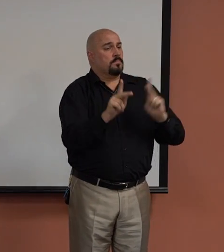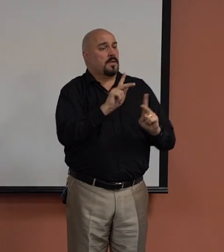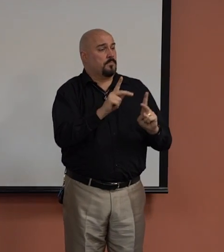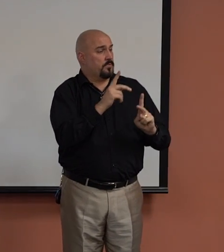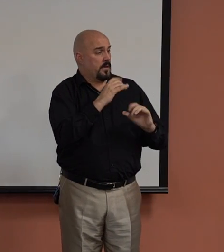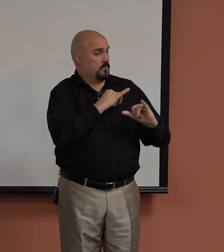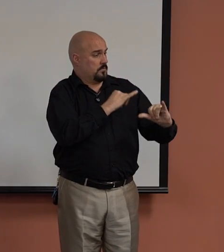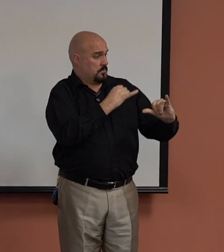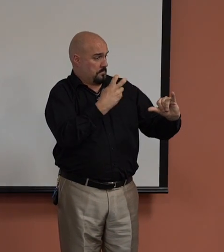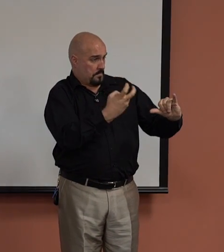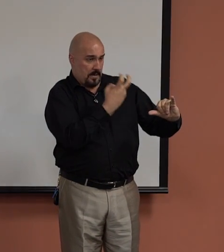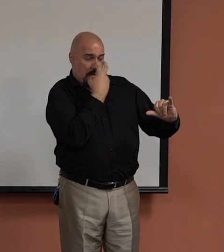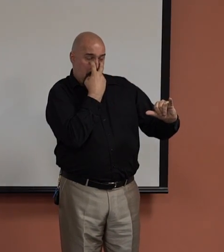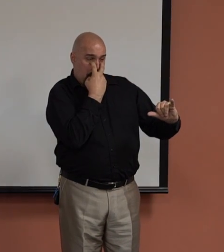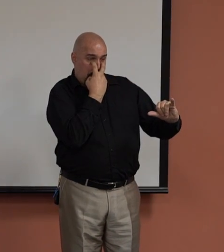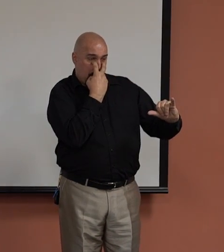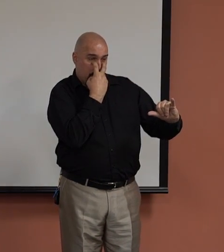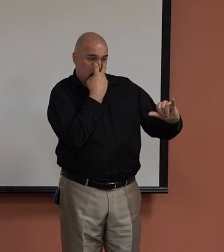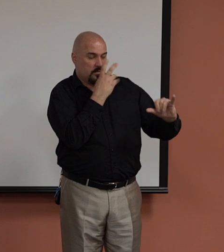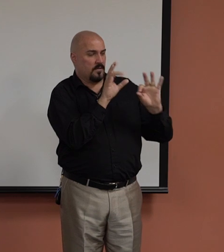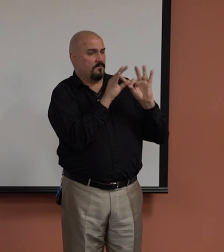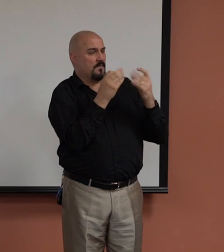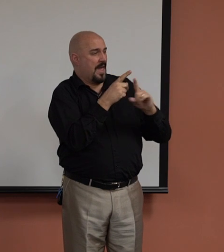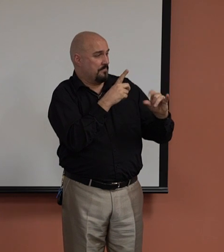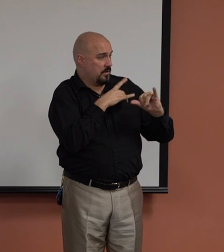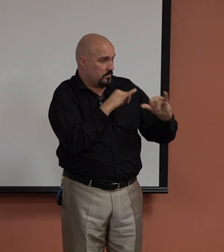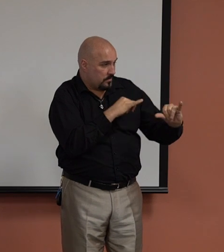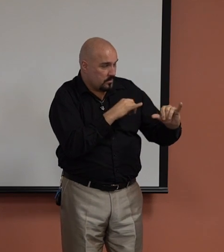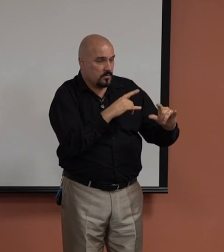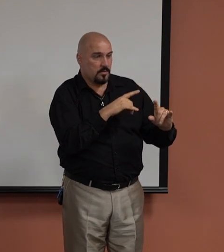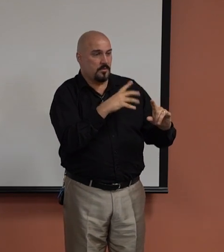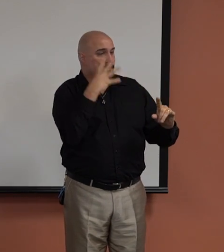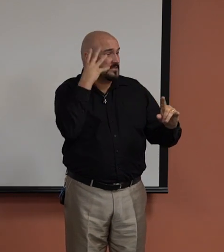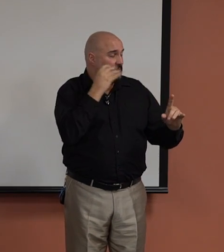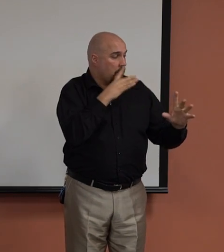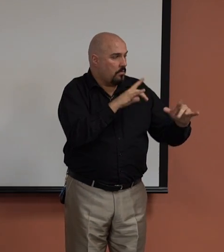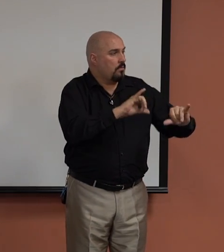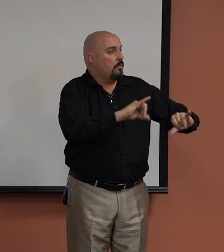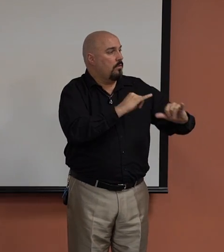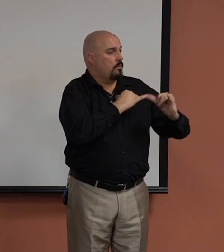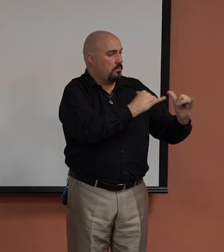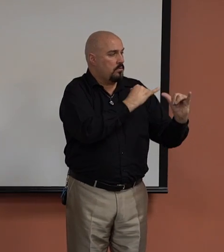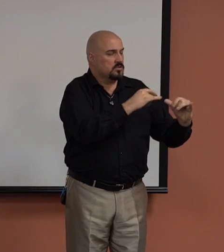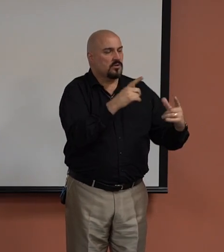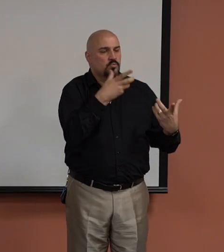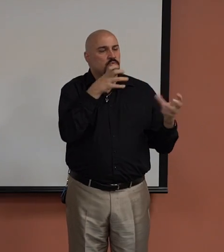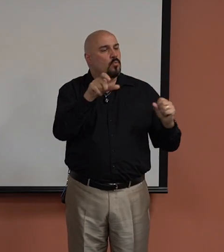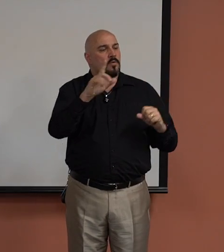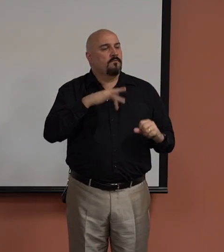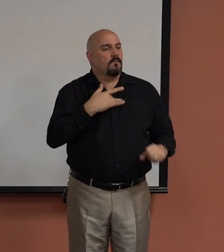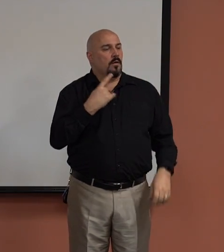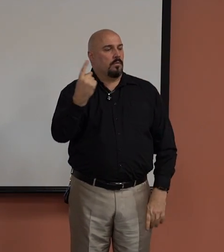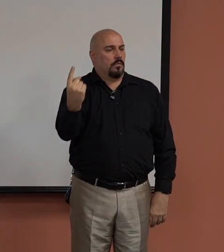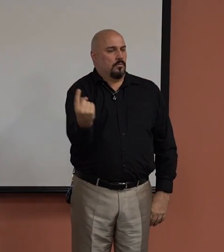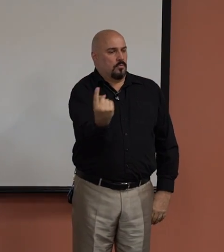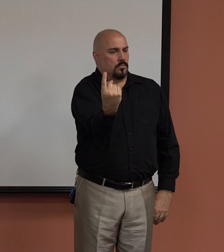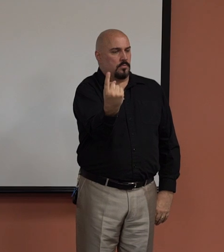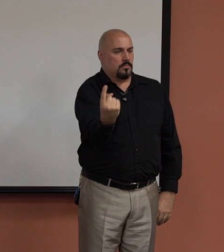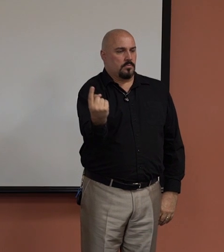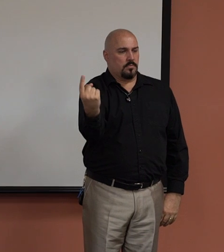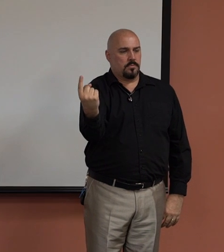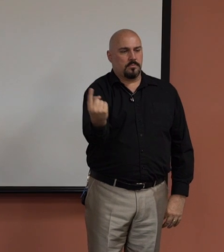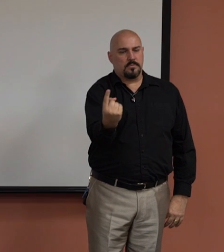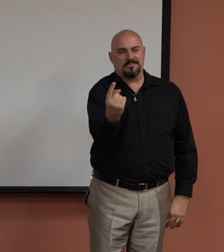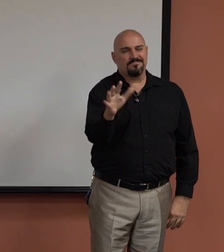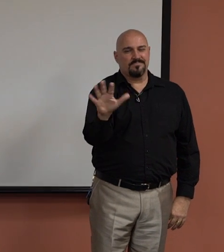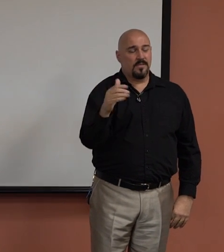same experiences, so they don't feel alone. And then even, you know, between those, there's the National Federation of the